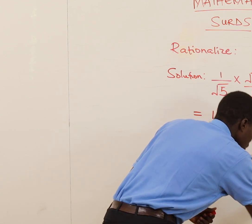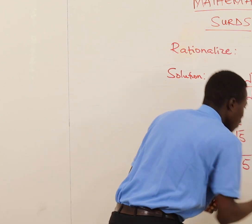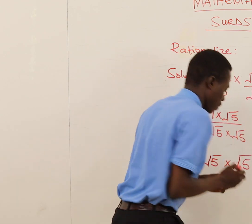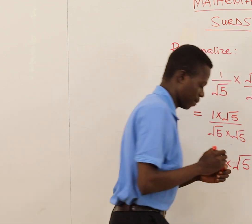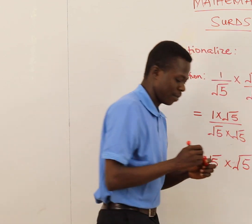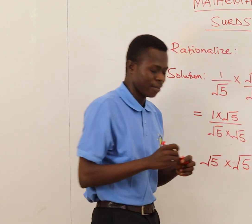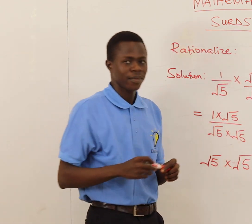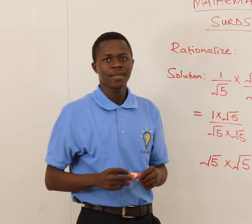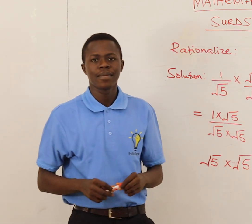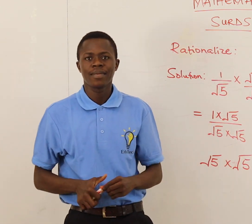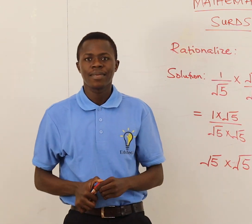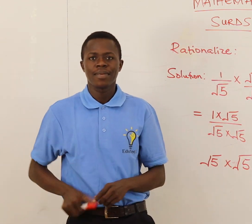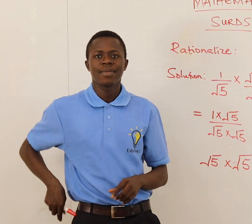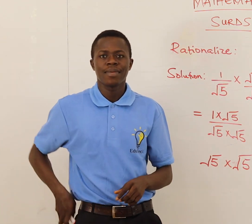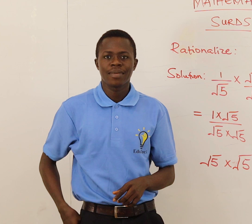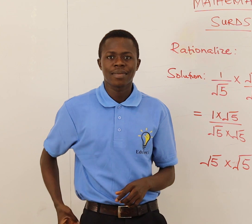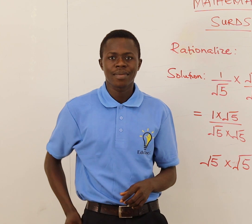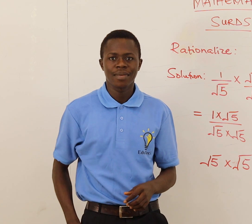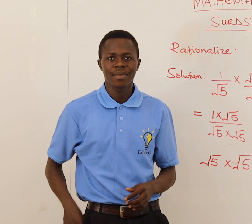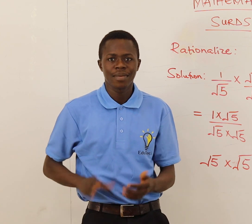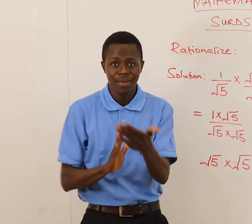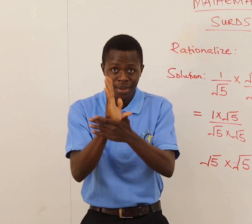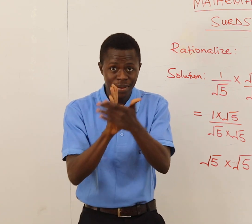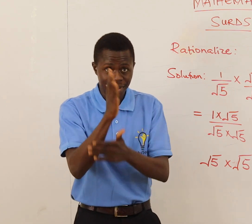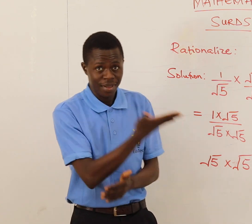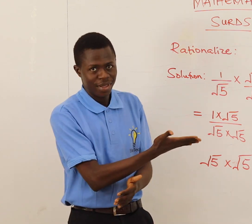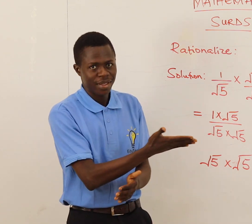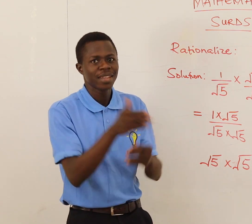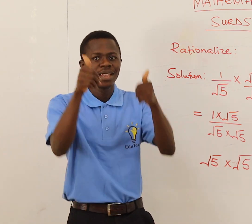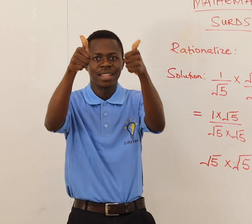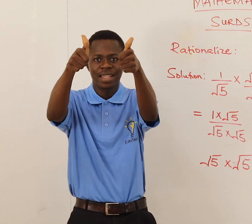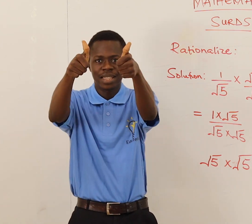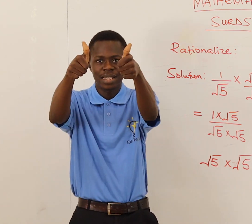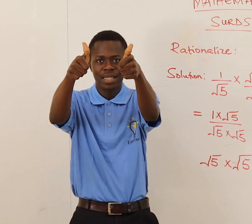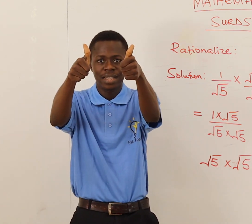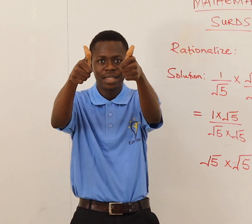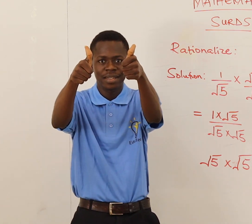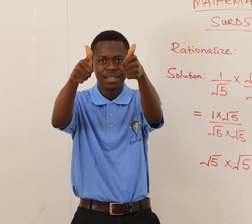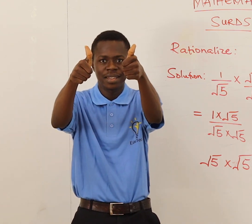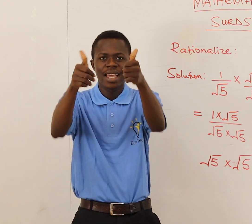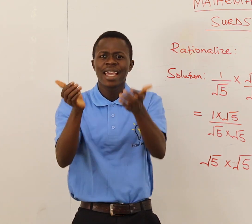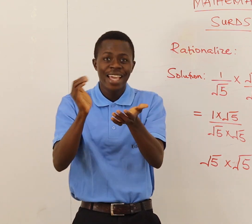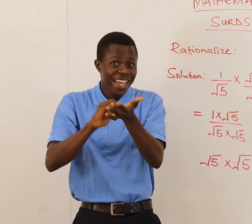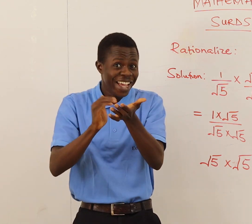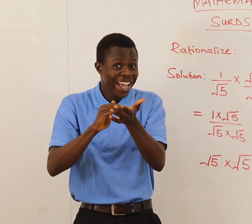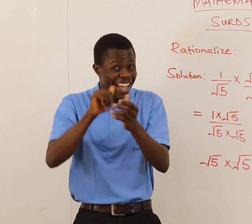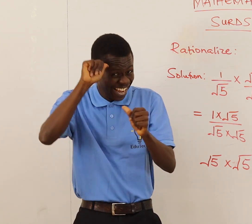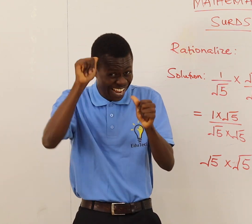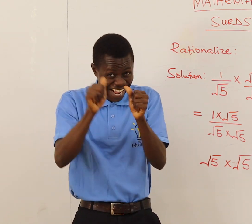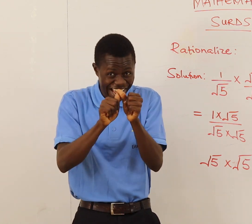Square root of 5 all in one bracket raised to the power 2. This is right. So